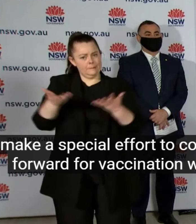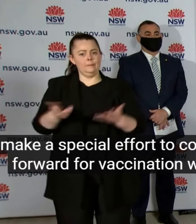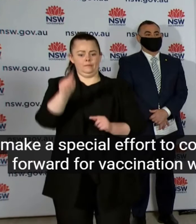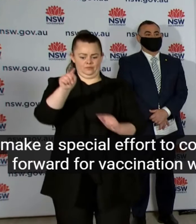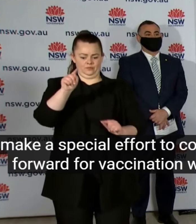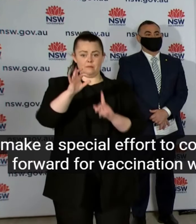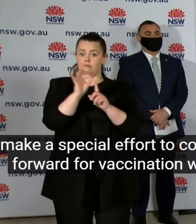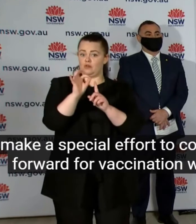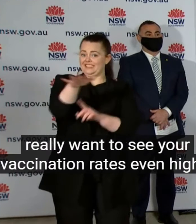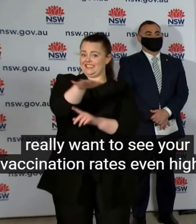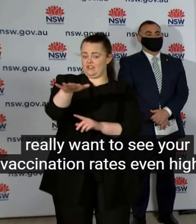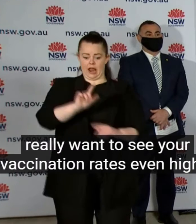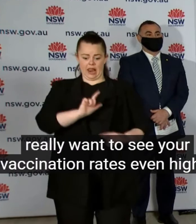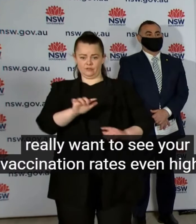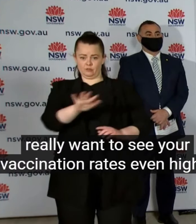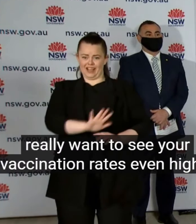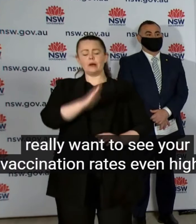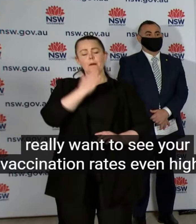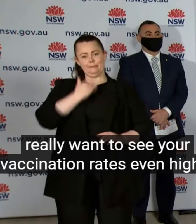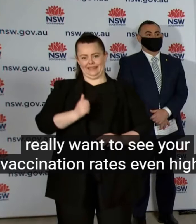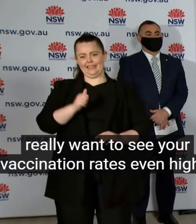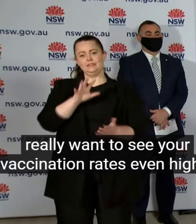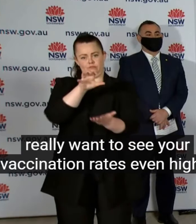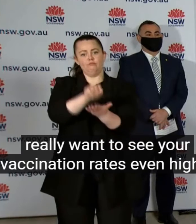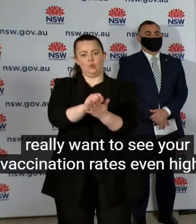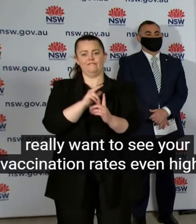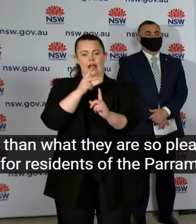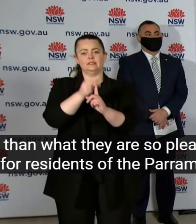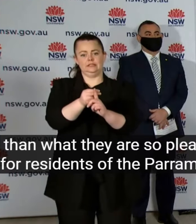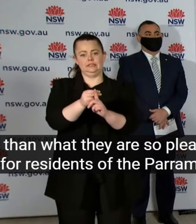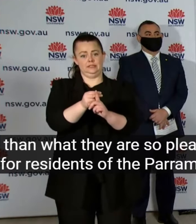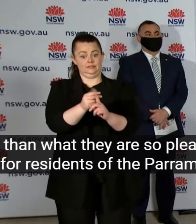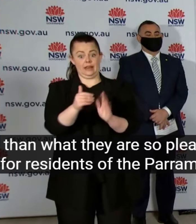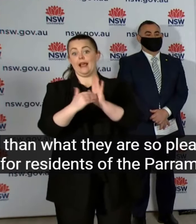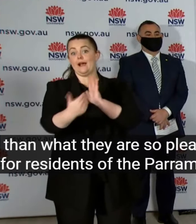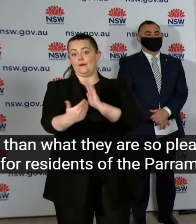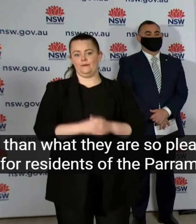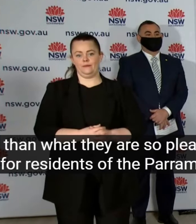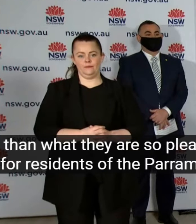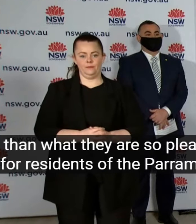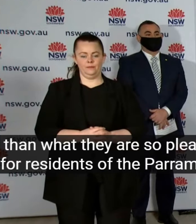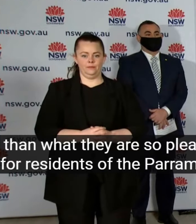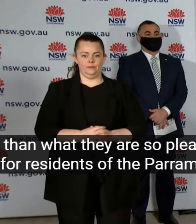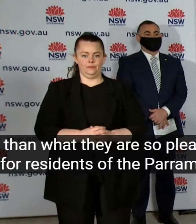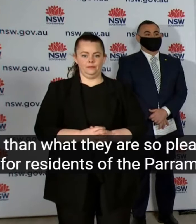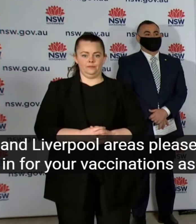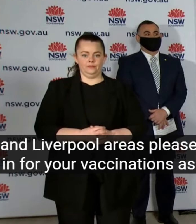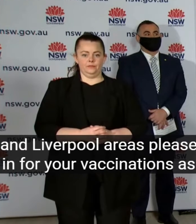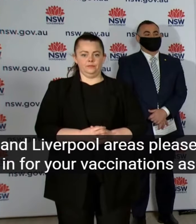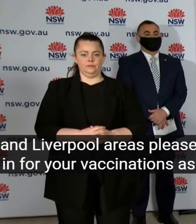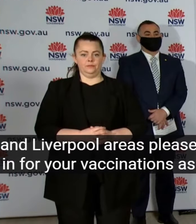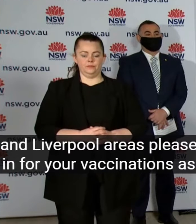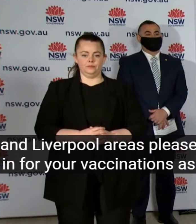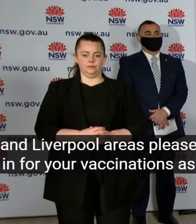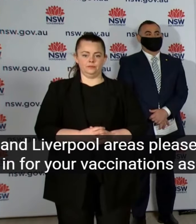Liverpool areas, please book in for your vaccinations as soon as you can. In relation to what the Minister mentioned around